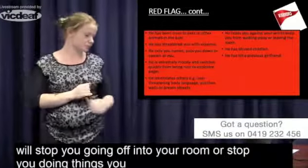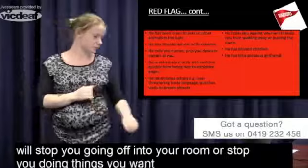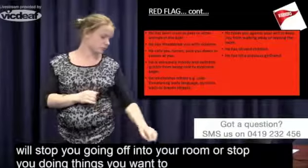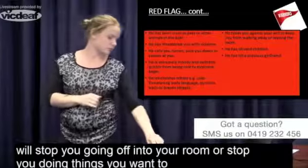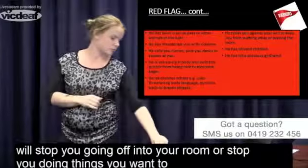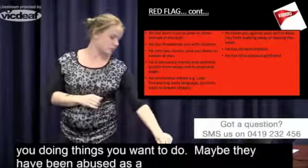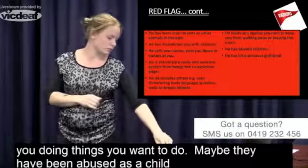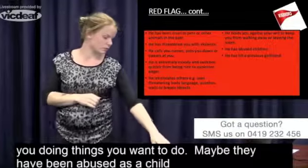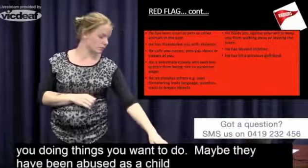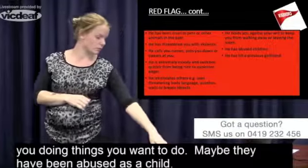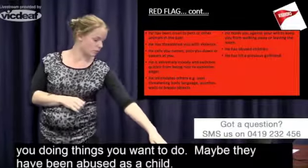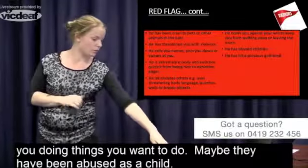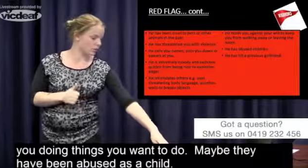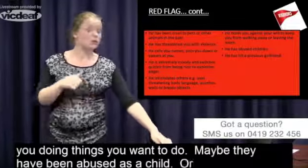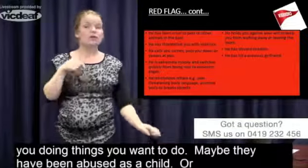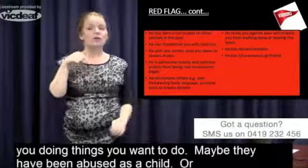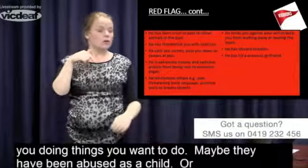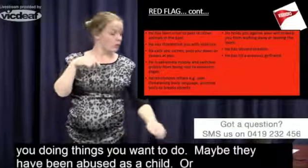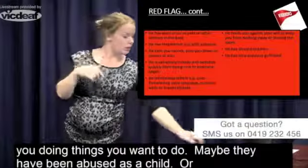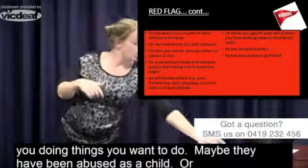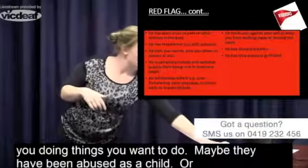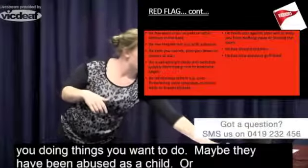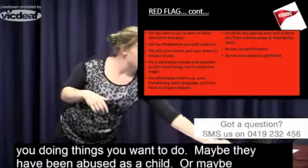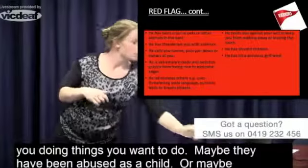Or maybe they've abused your children.